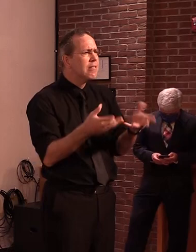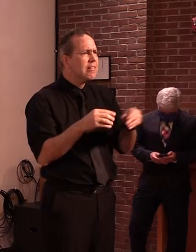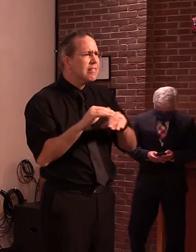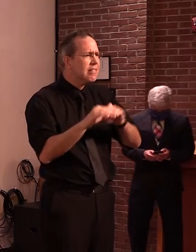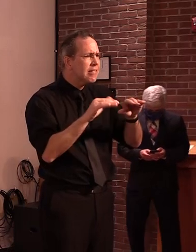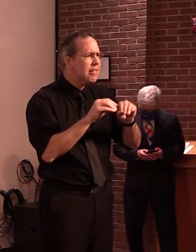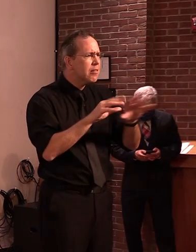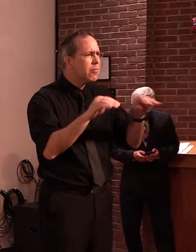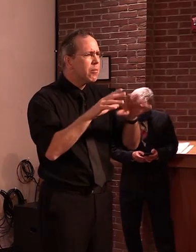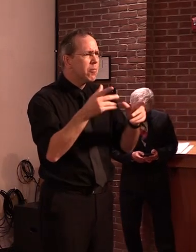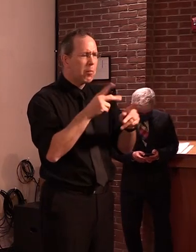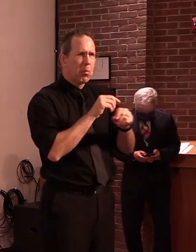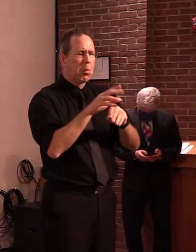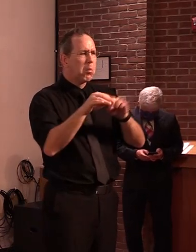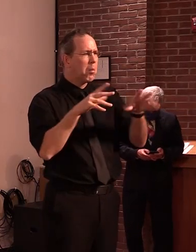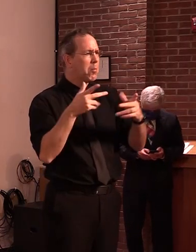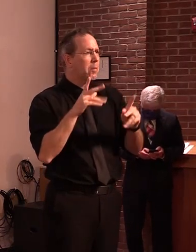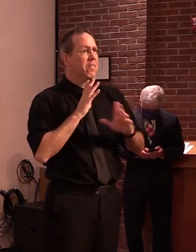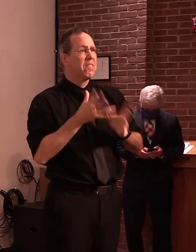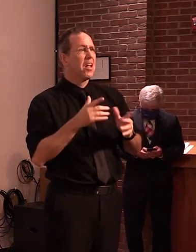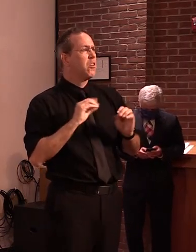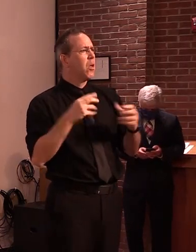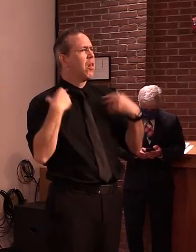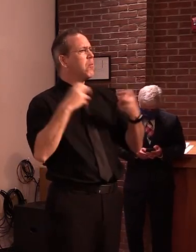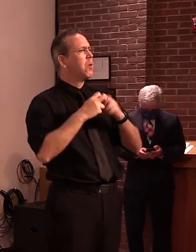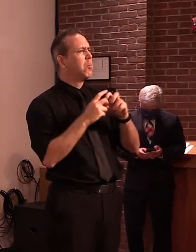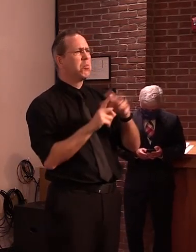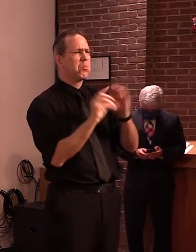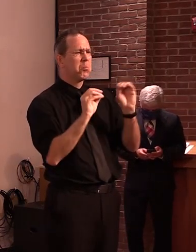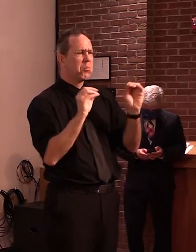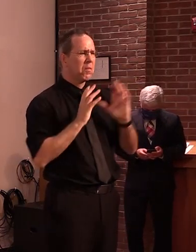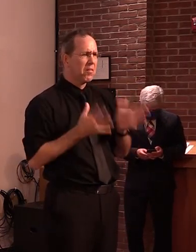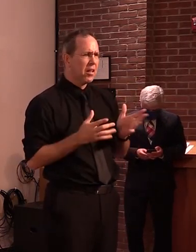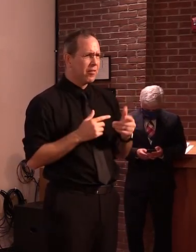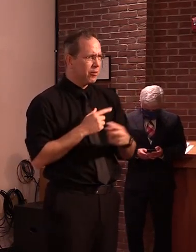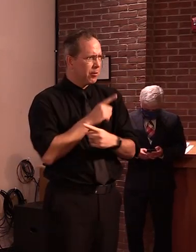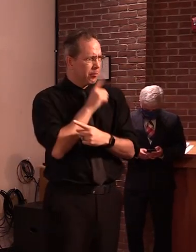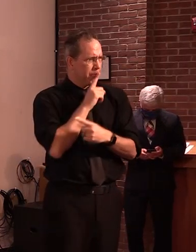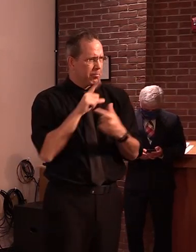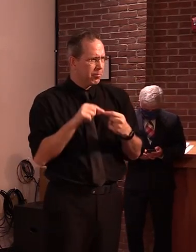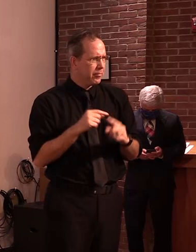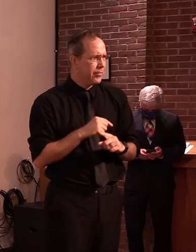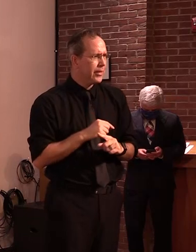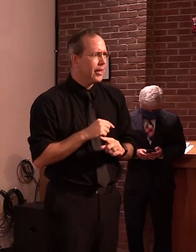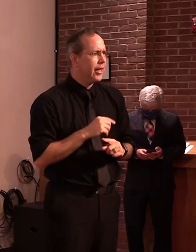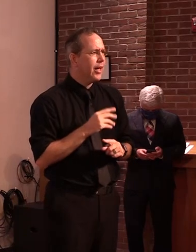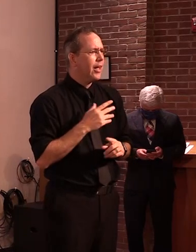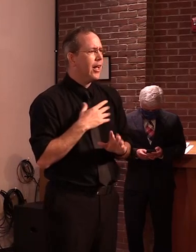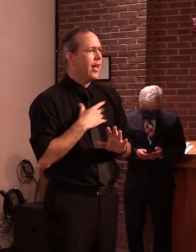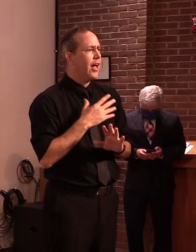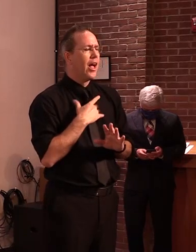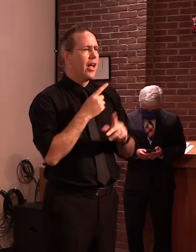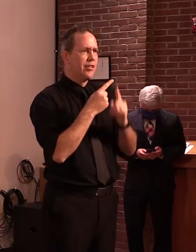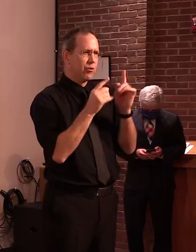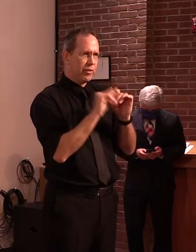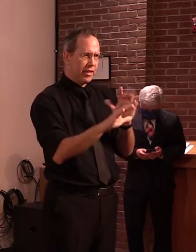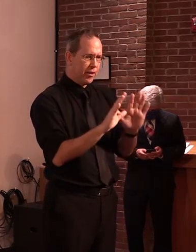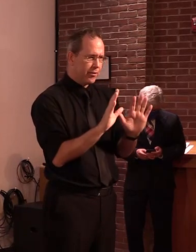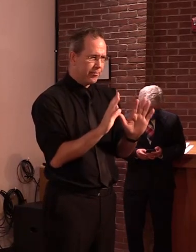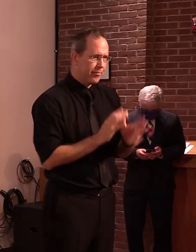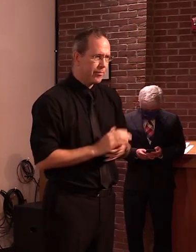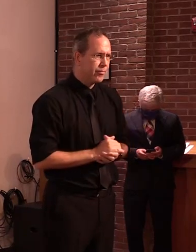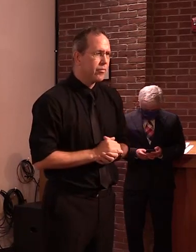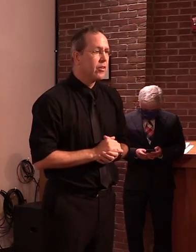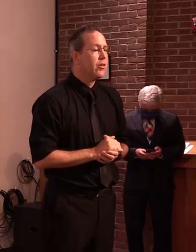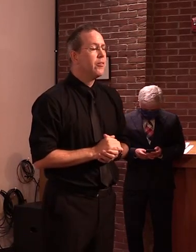there never seemed to be these problems. Oh, I would beg to differ on that, Steve. I think what we're seeing